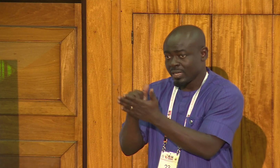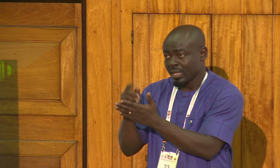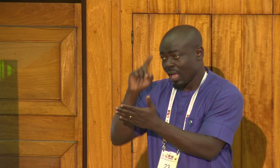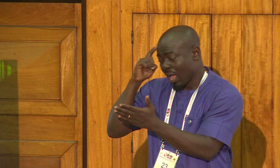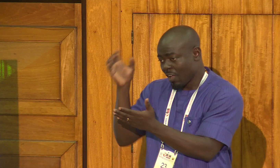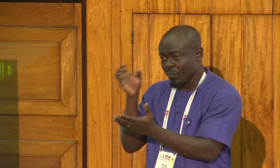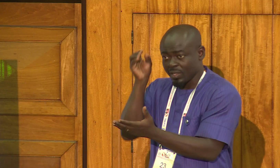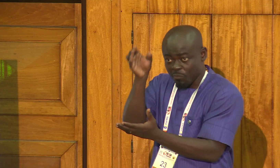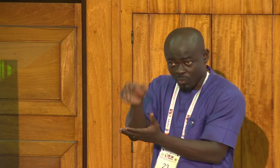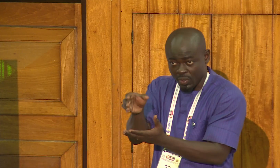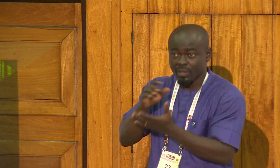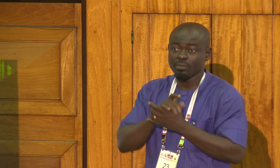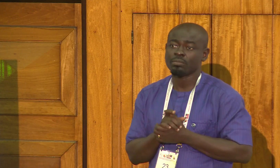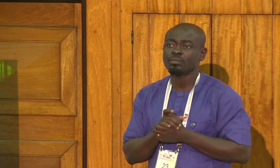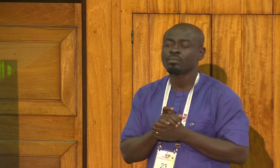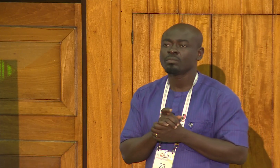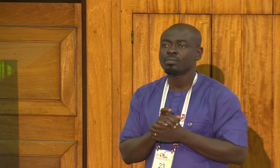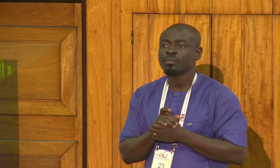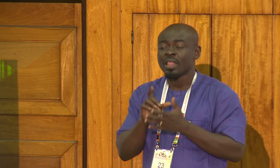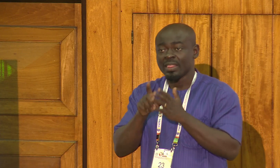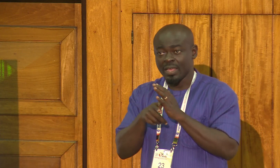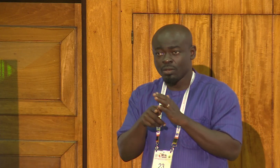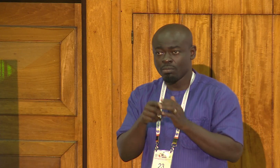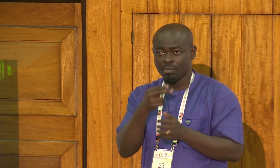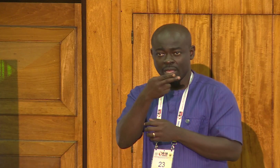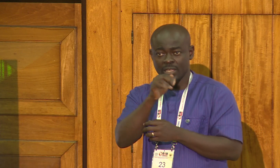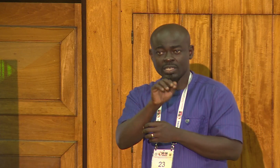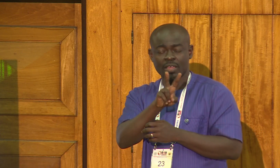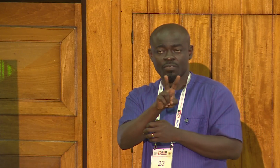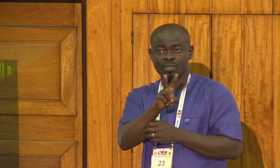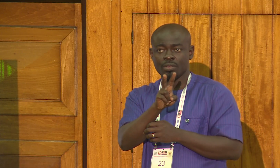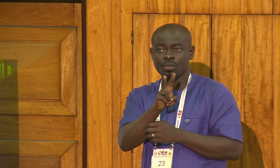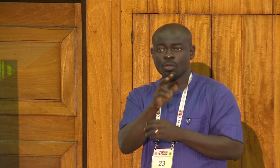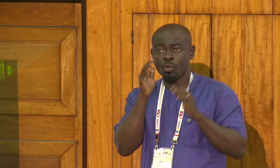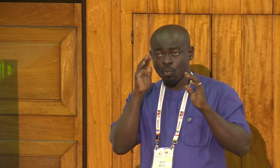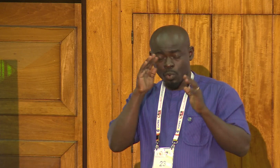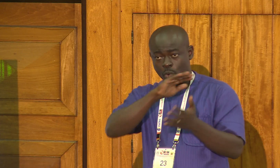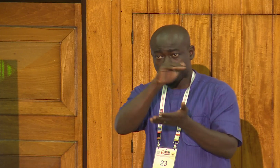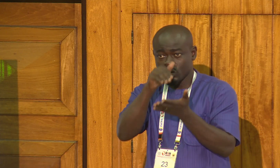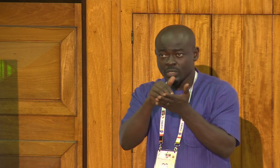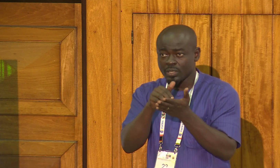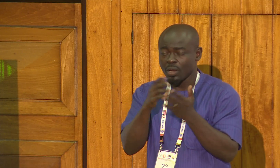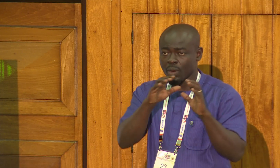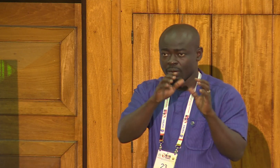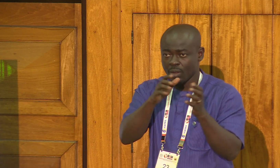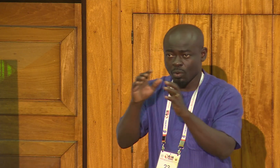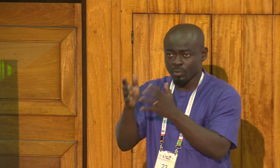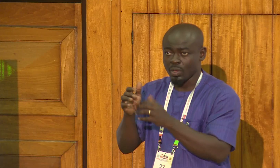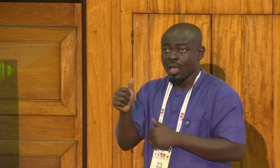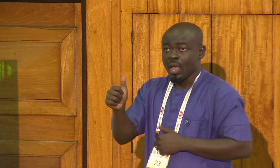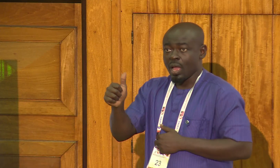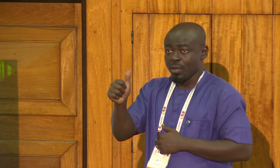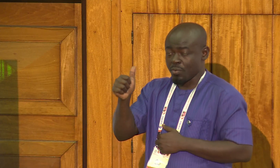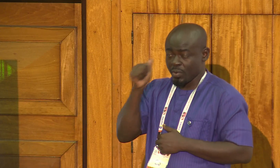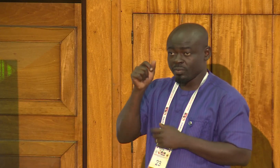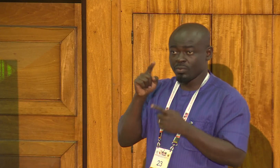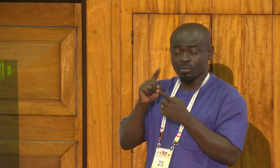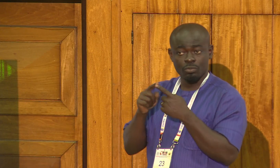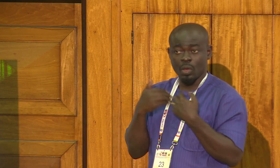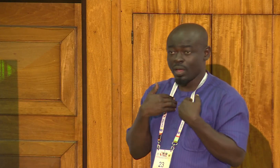And also, when it came to HIV, we also centered around our community where people said, I refuse to die of